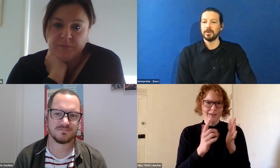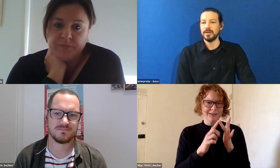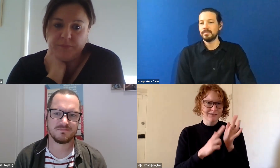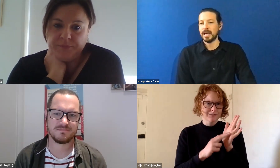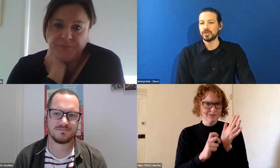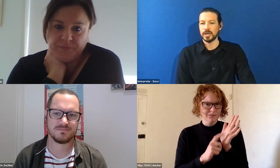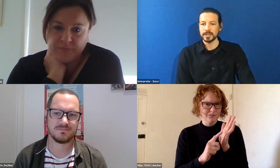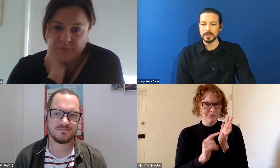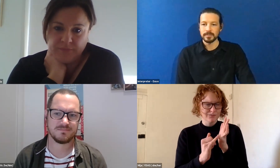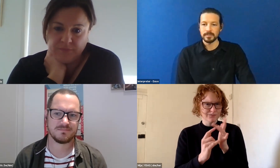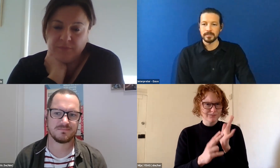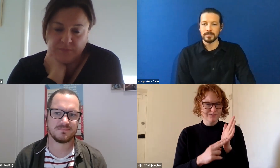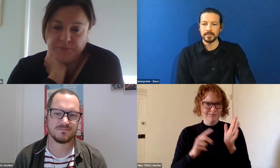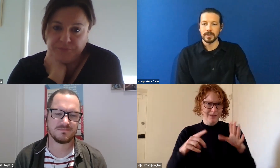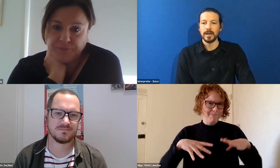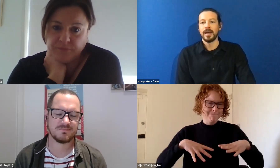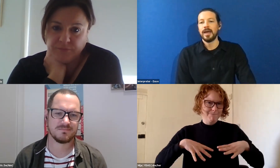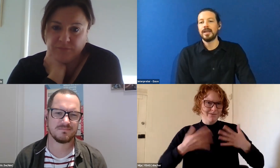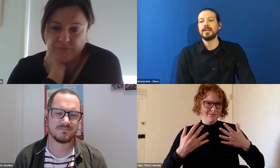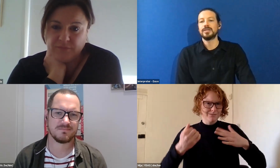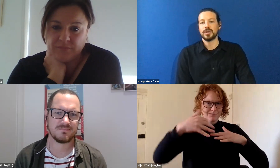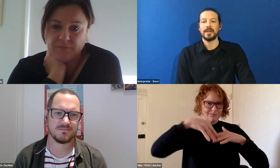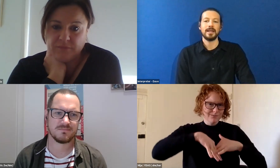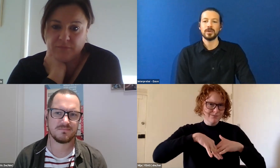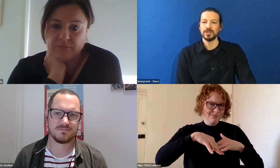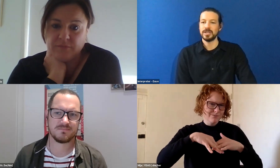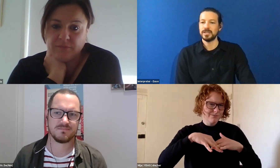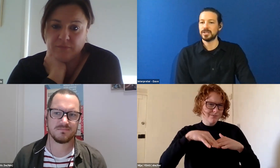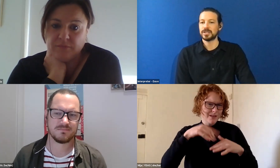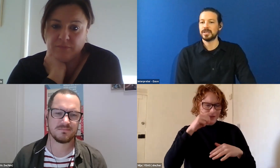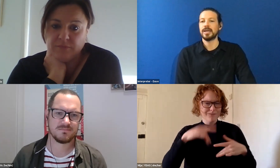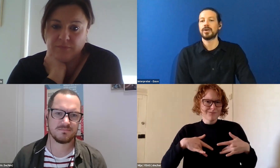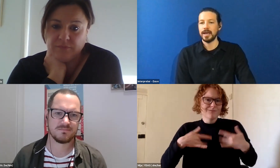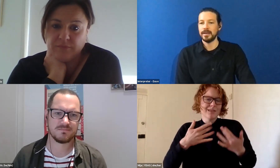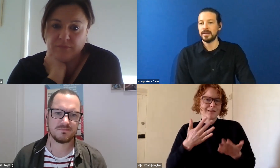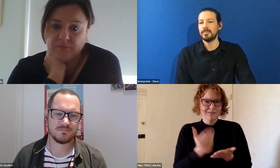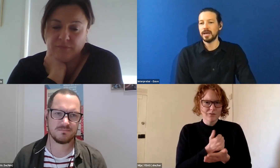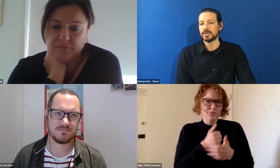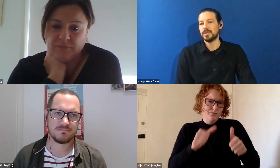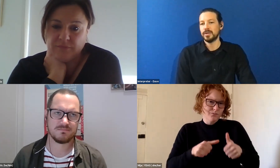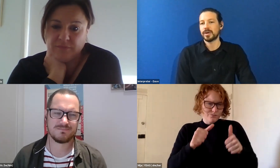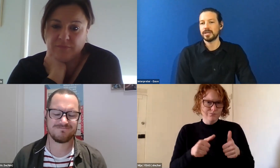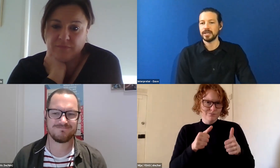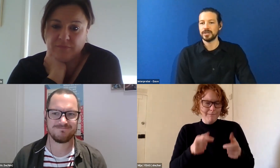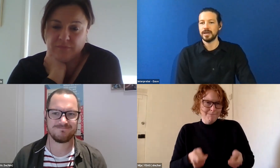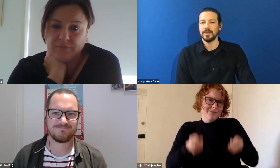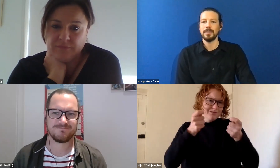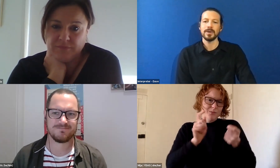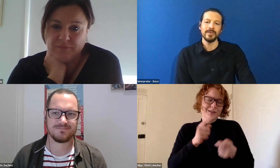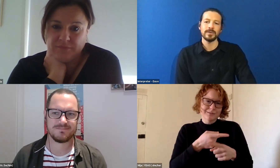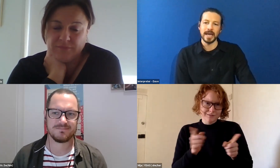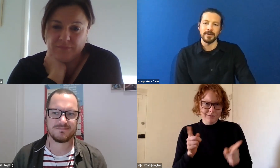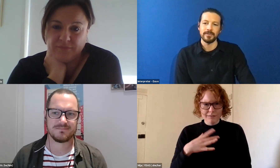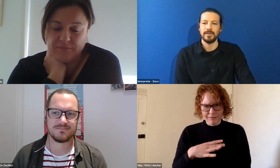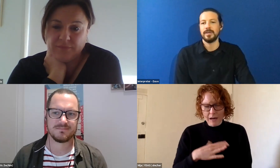ensure that everybody has trust, and ensure that inclusion is just ingrained and enmeshed within the organization,